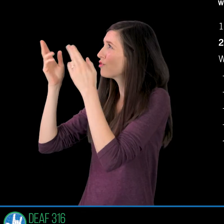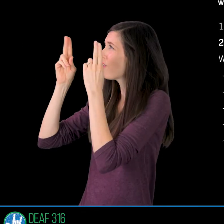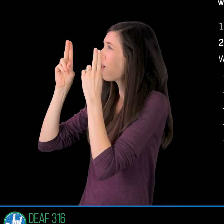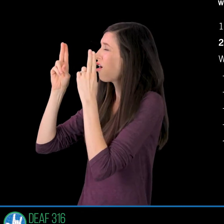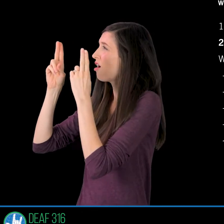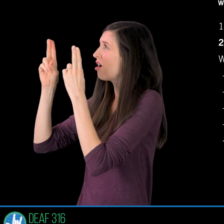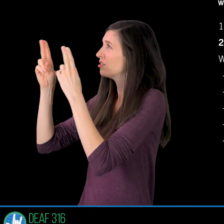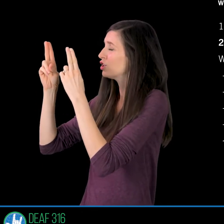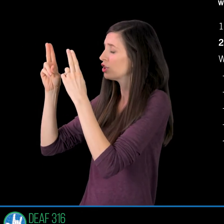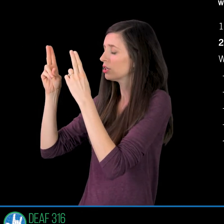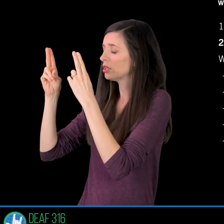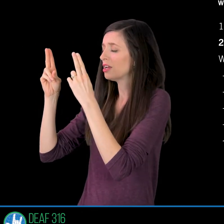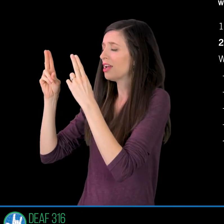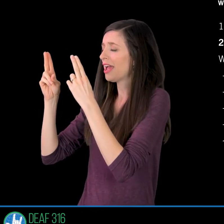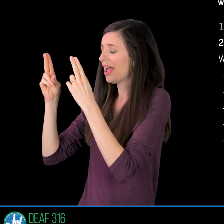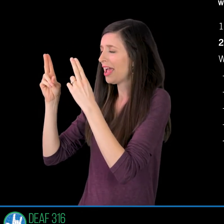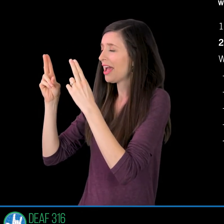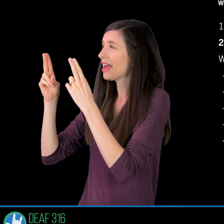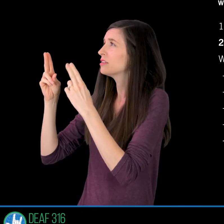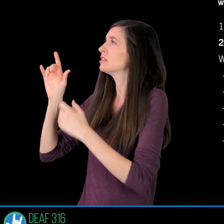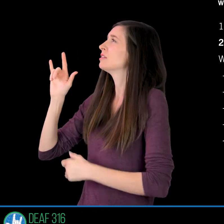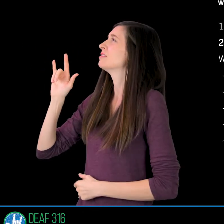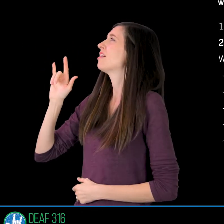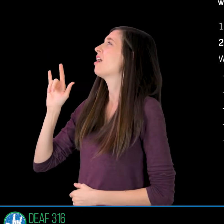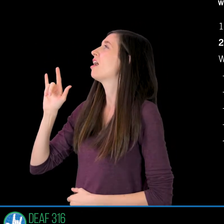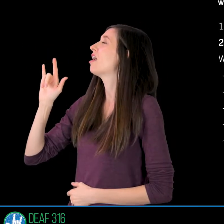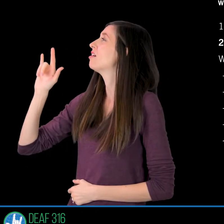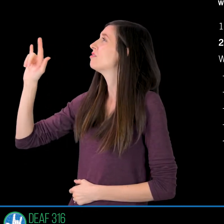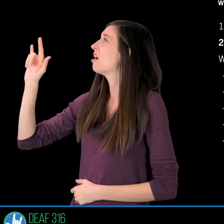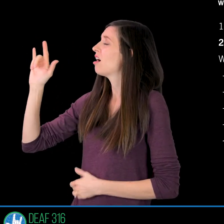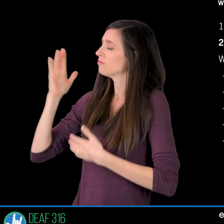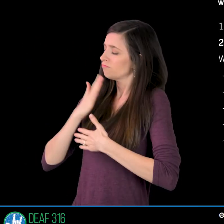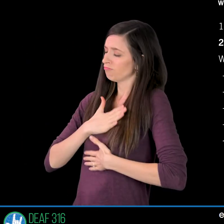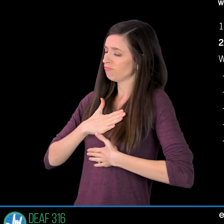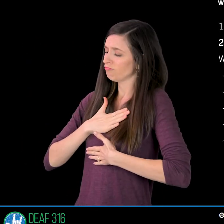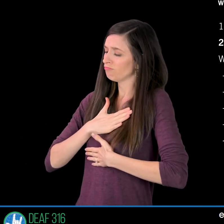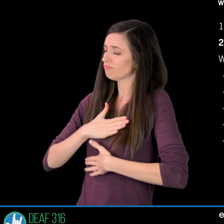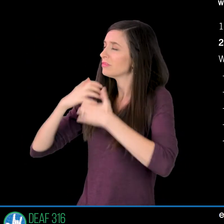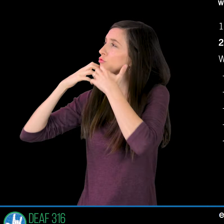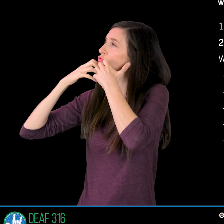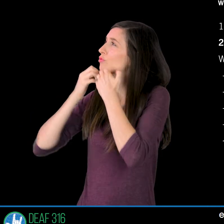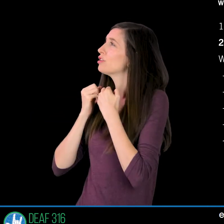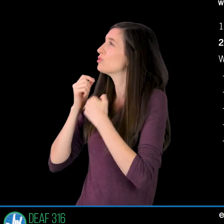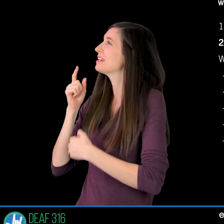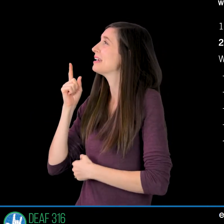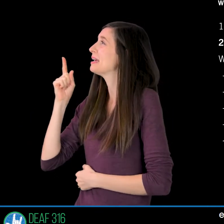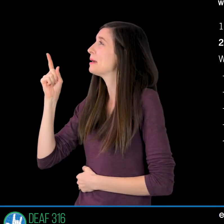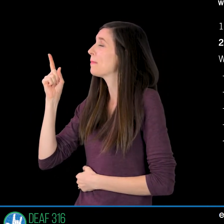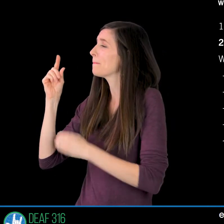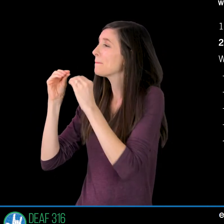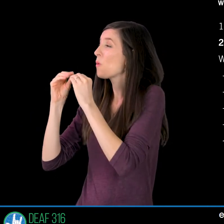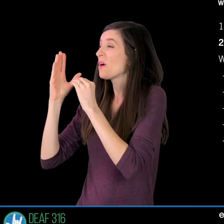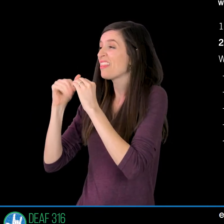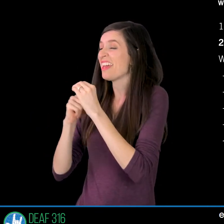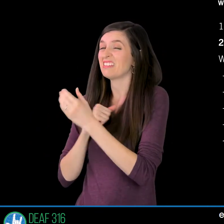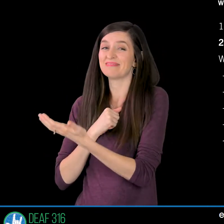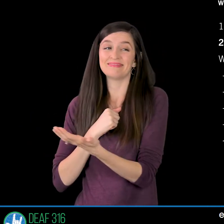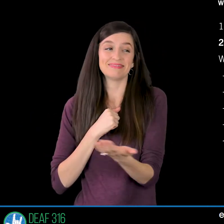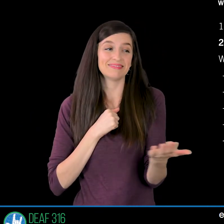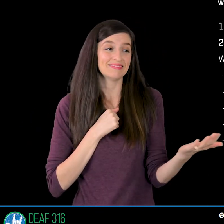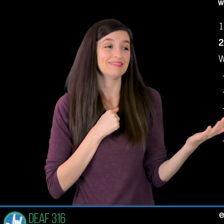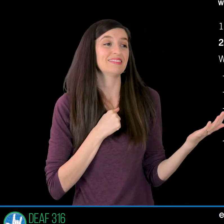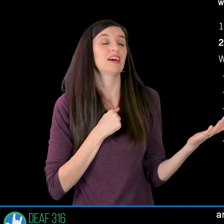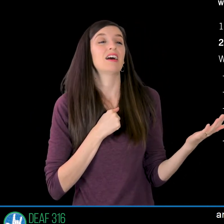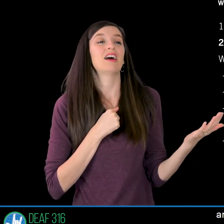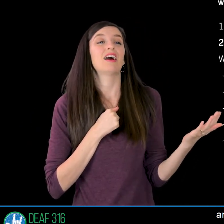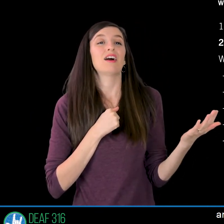upon Him and for His name's sake, and by loving God, that is, enjoying and treasuring God